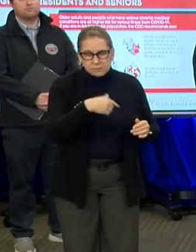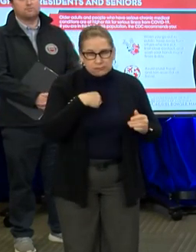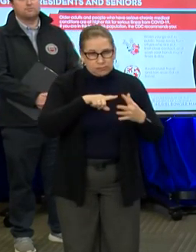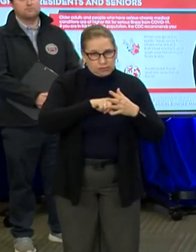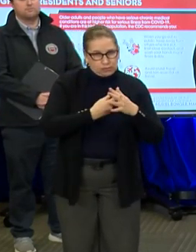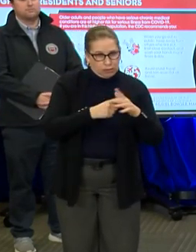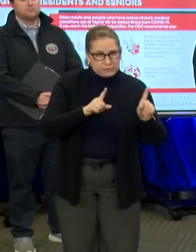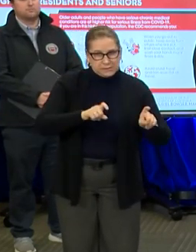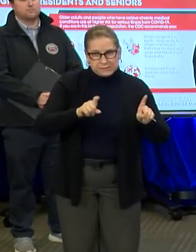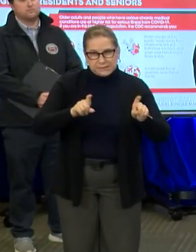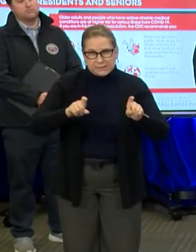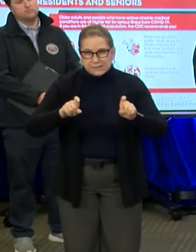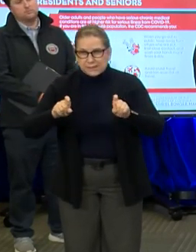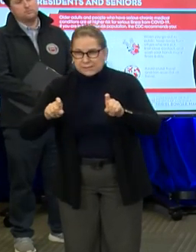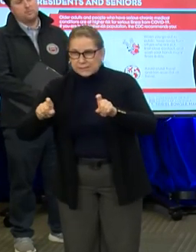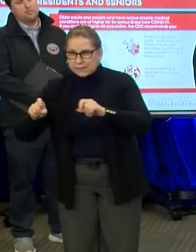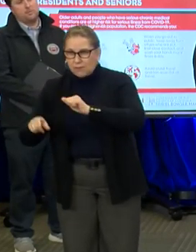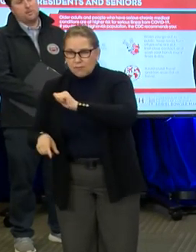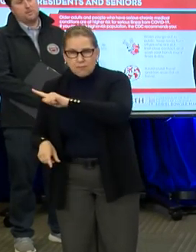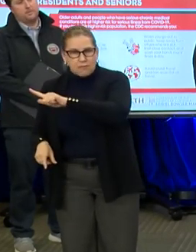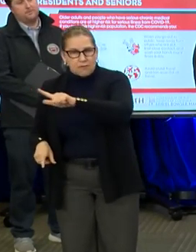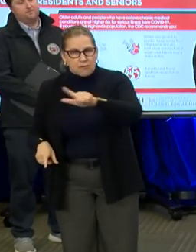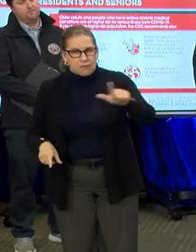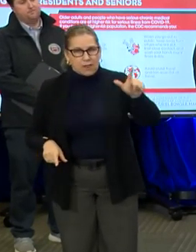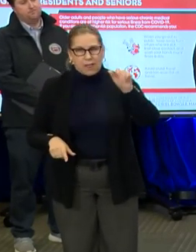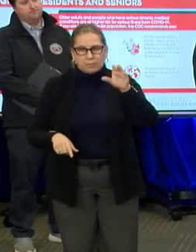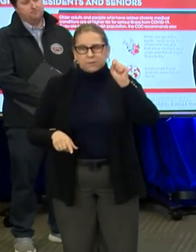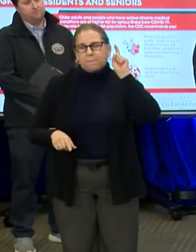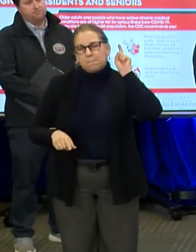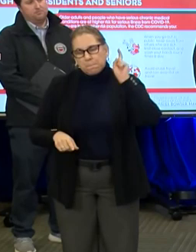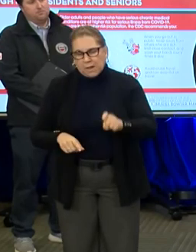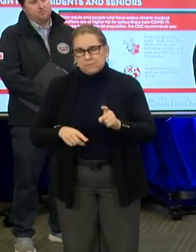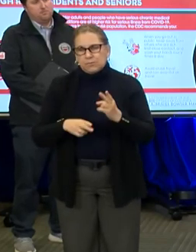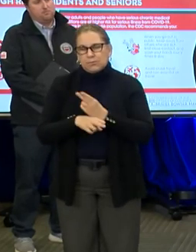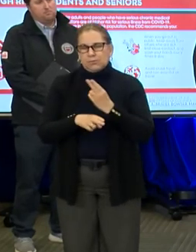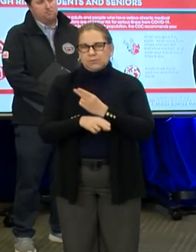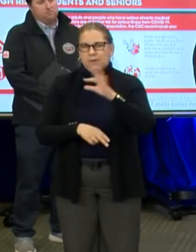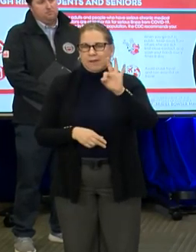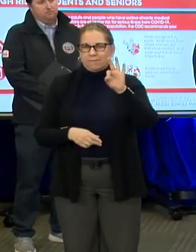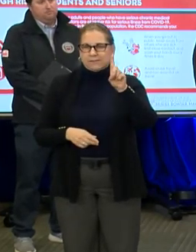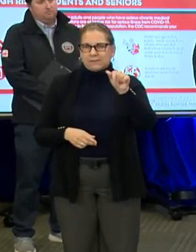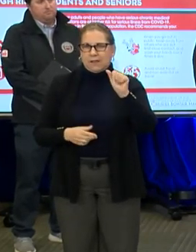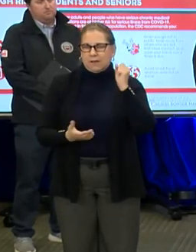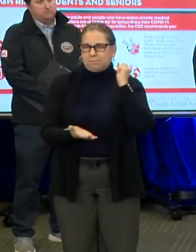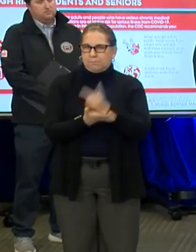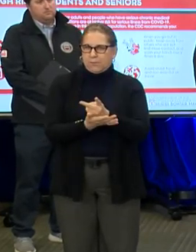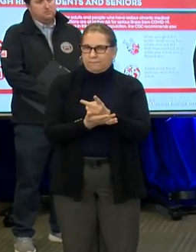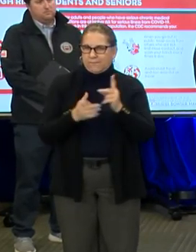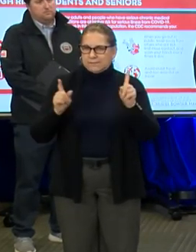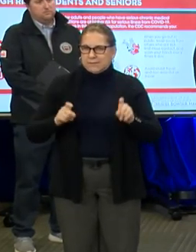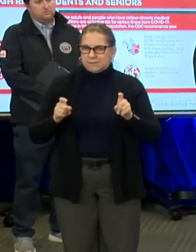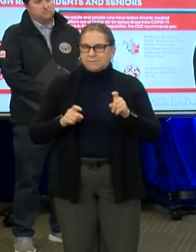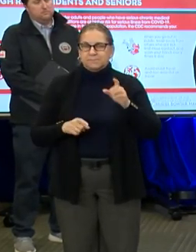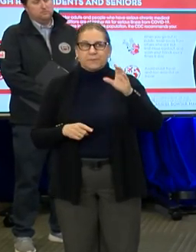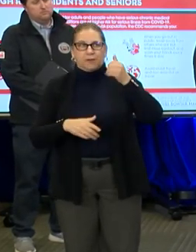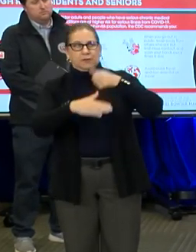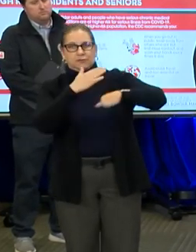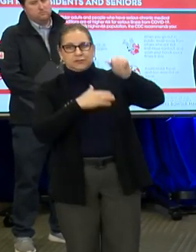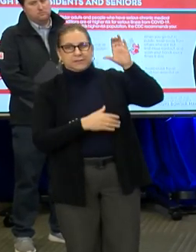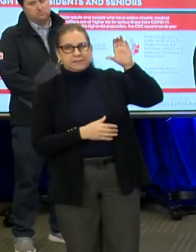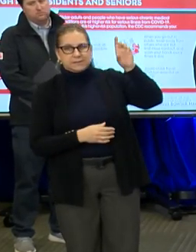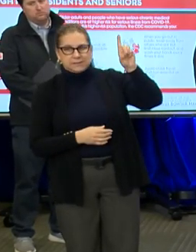the FDA-approved tests from CDC. They had to use the same process, the same equipment, and the